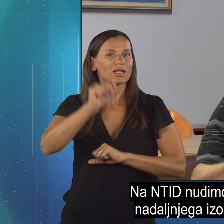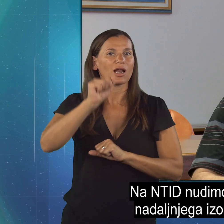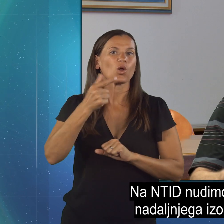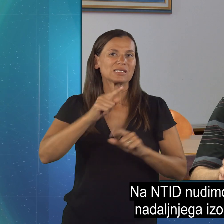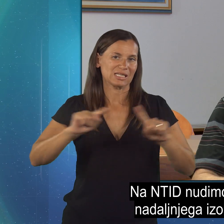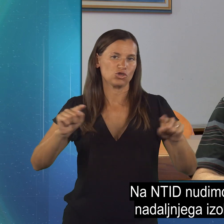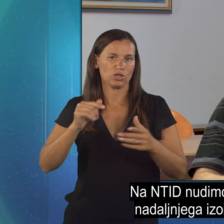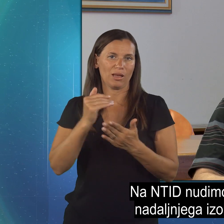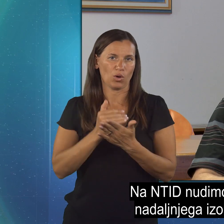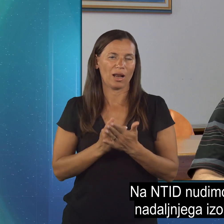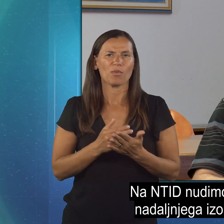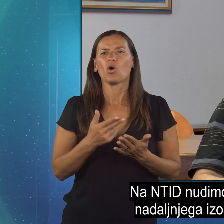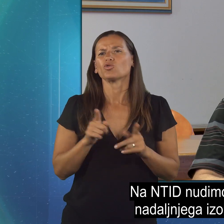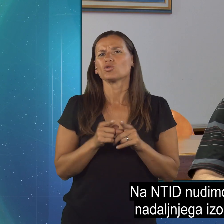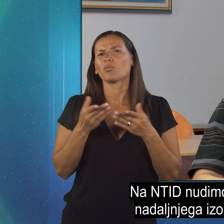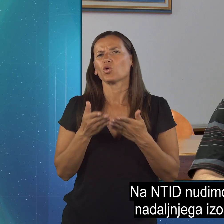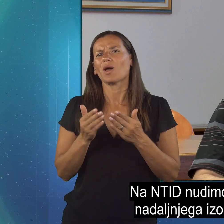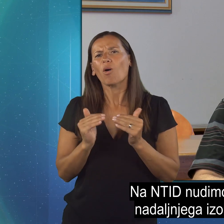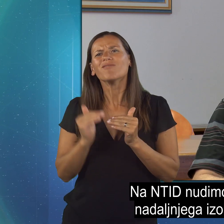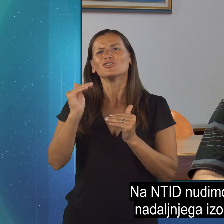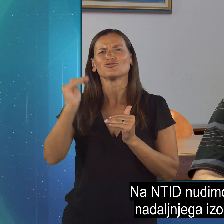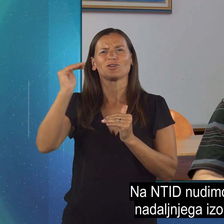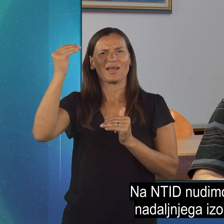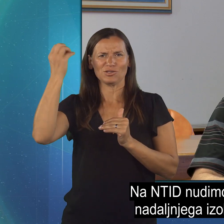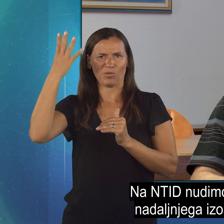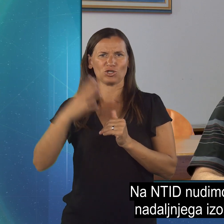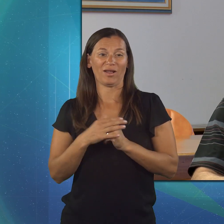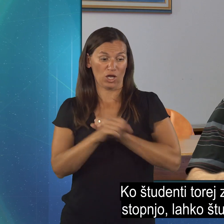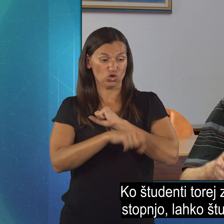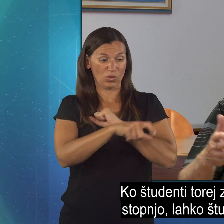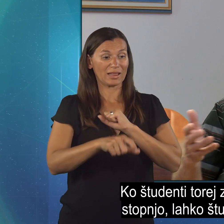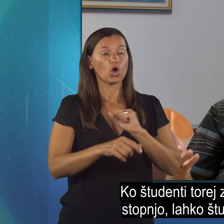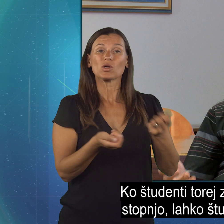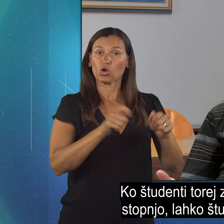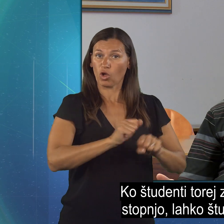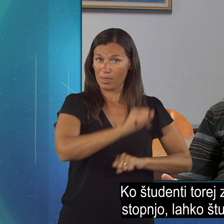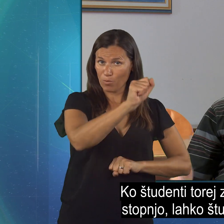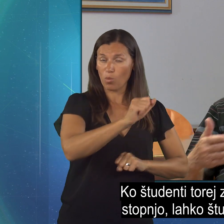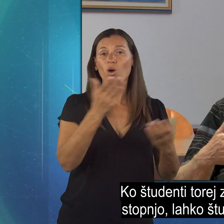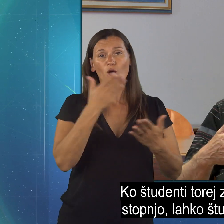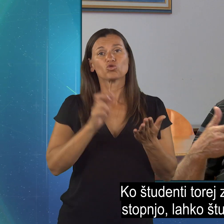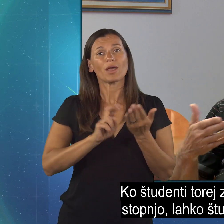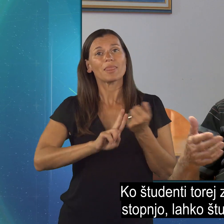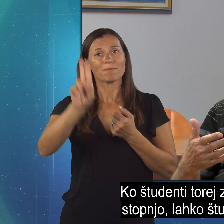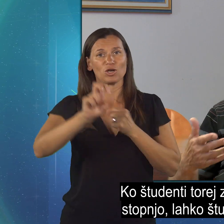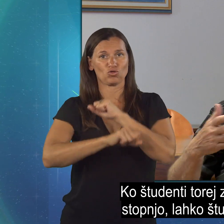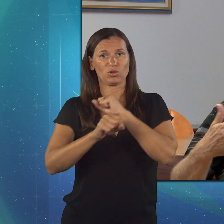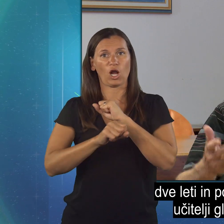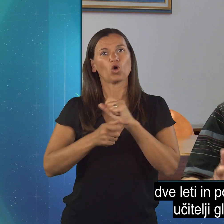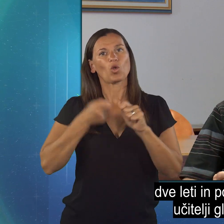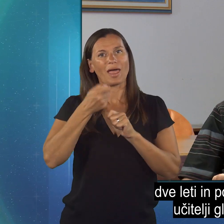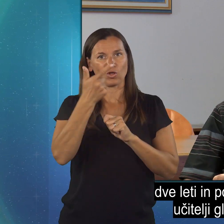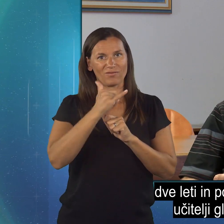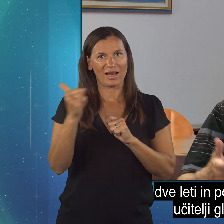At NTID, we offer a Master's of Secondary Education. So students, when they finish a degree, they can study for an